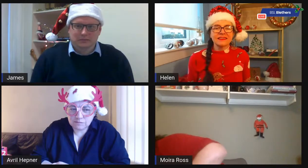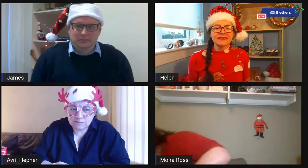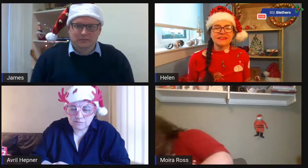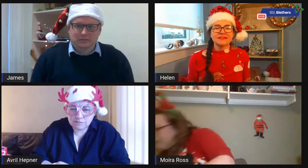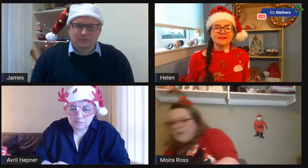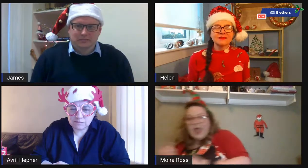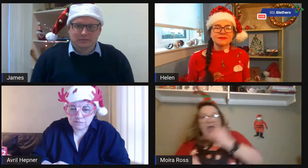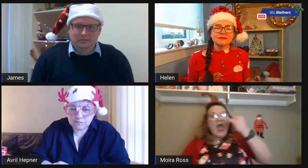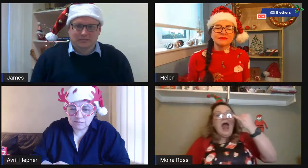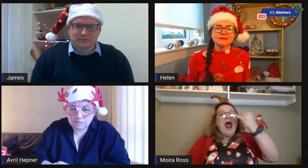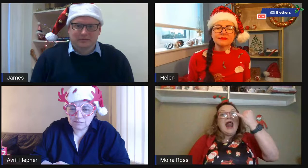not least,